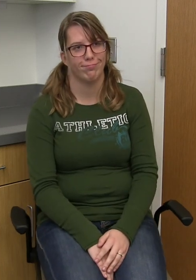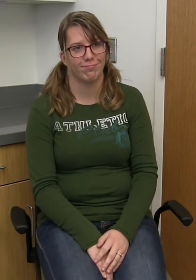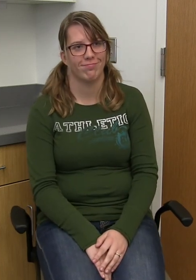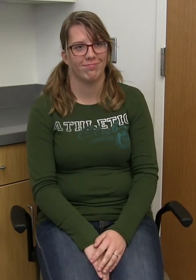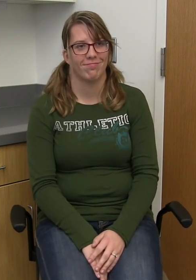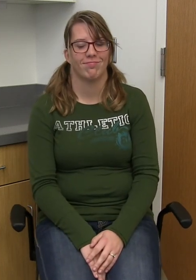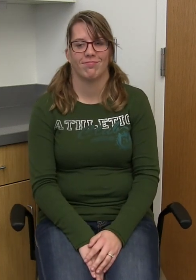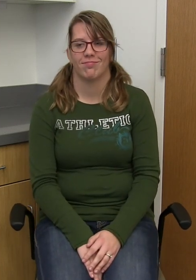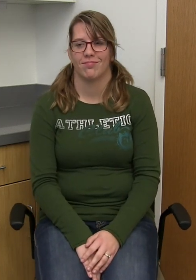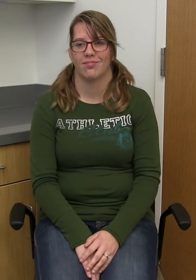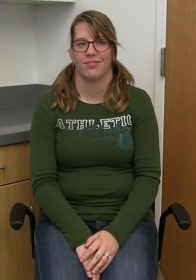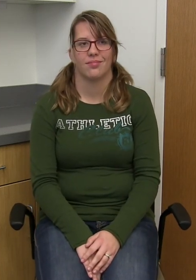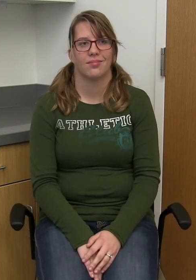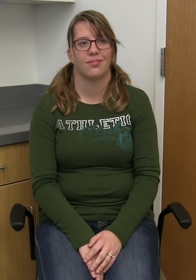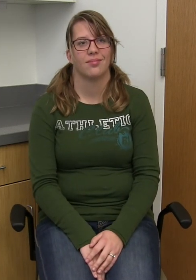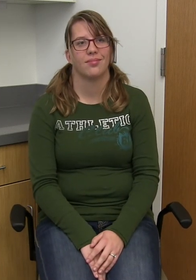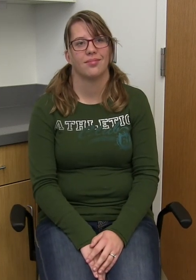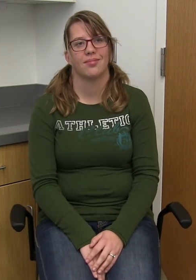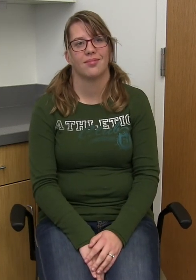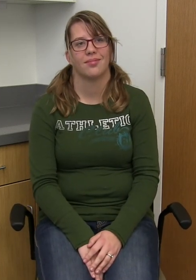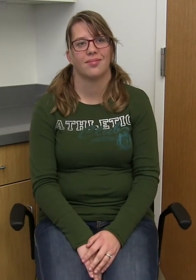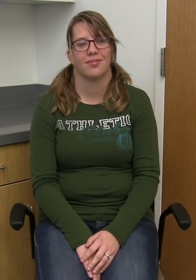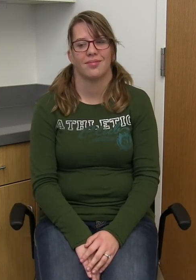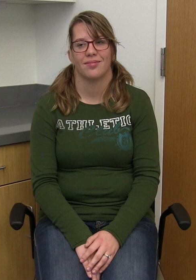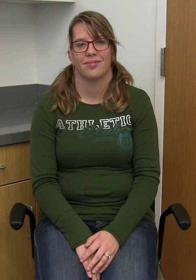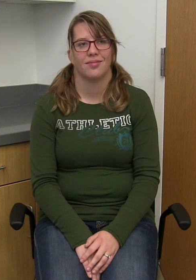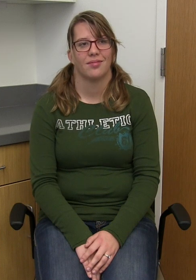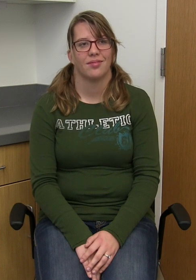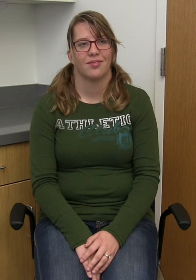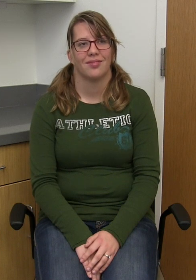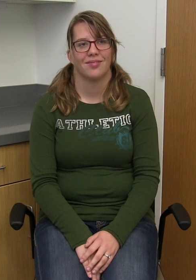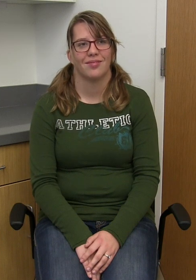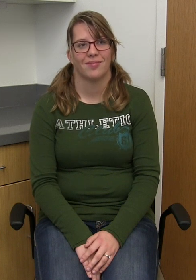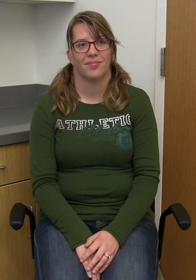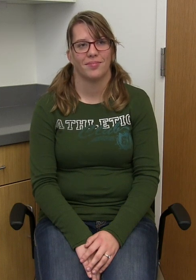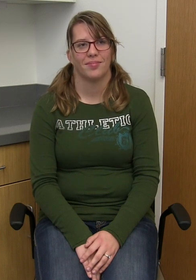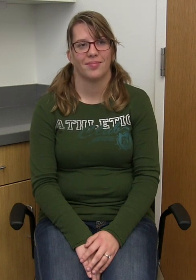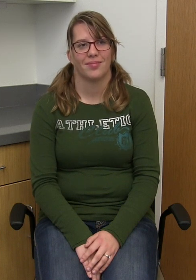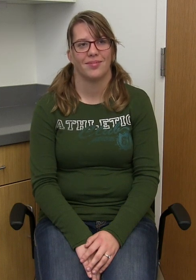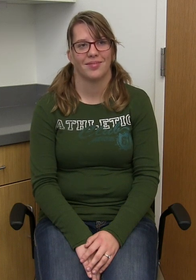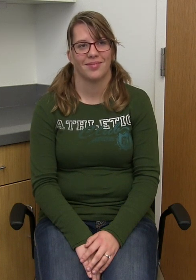Okay, perfect. Well, thank you for coming in, and we'll see you again in 4 weeks for your next appointment.